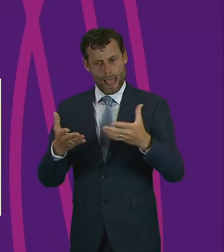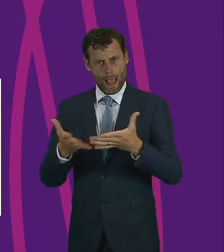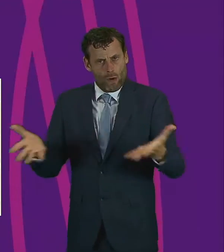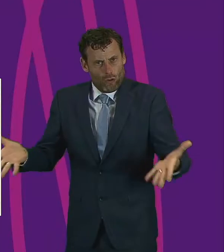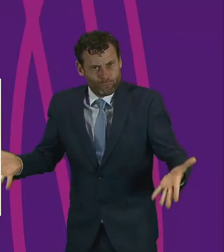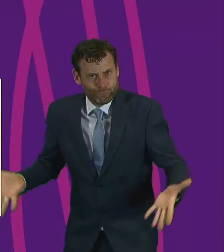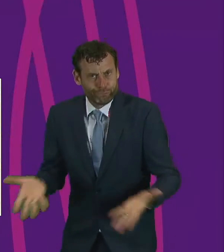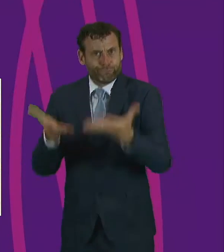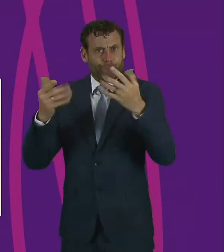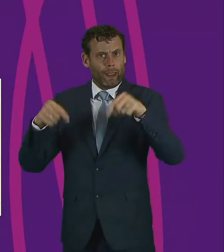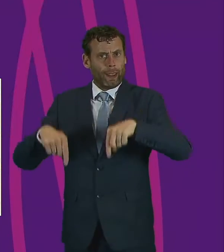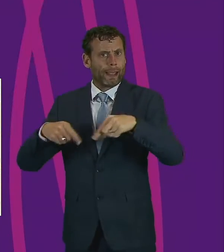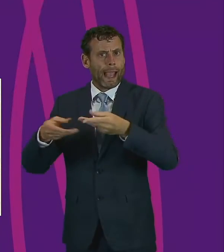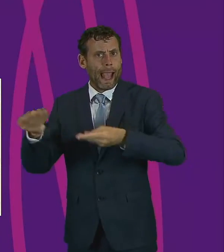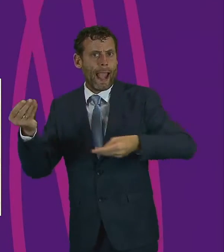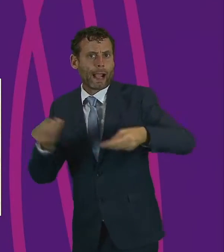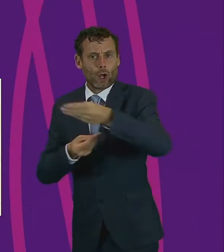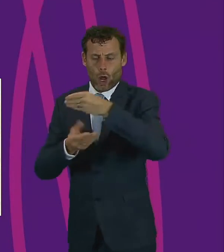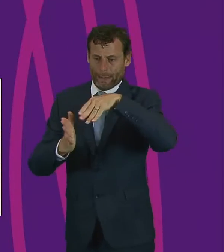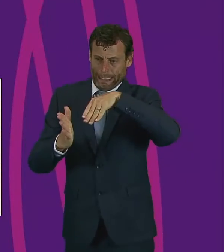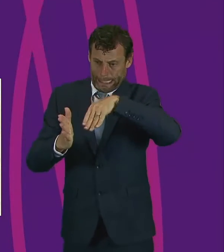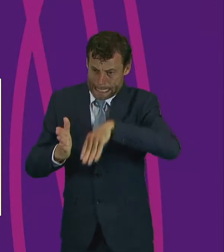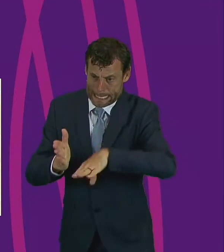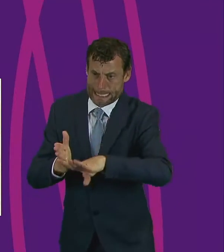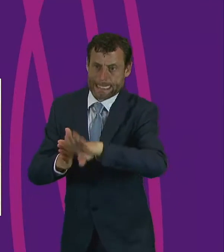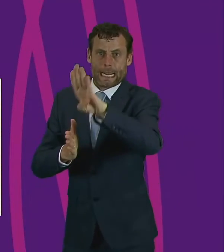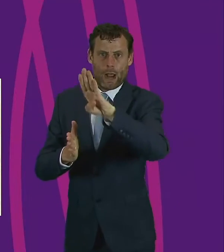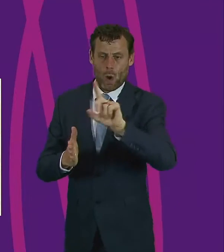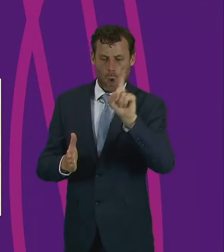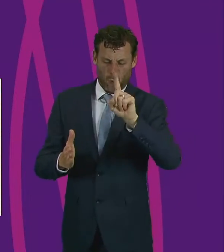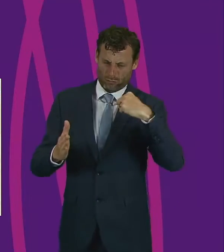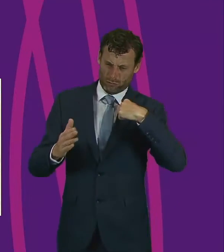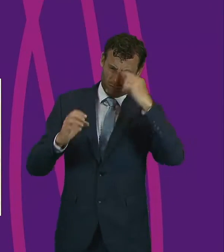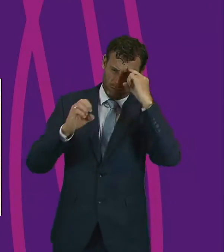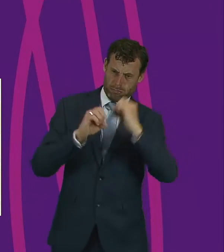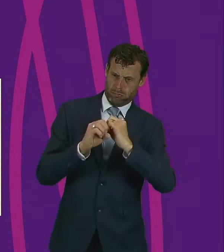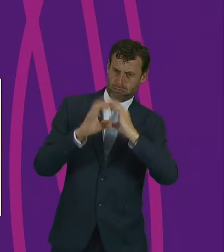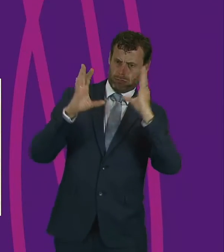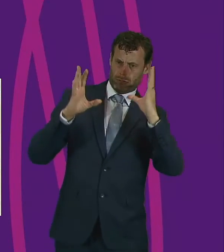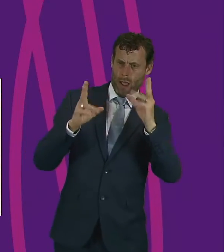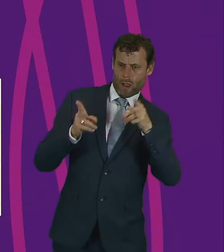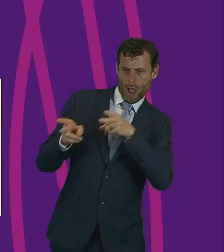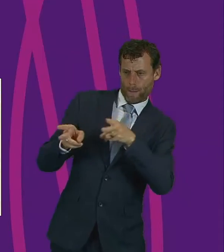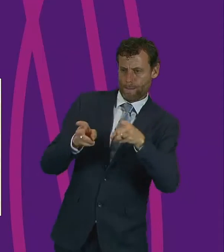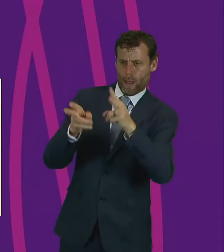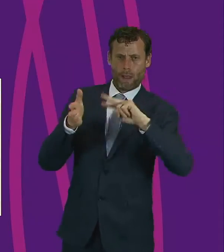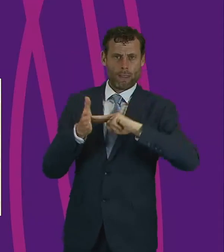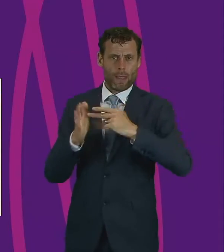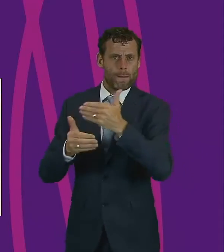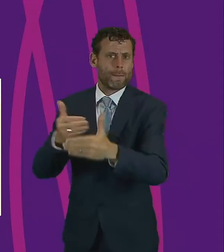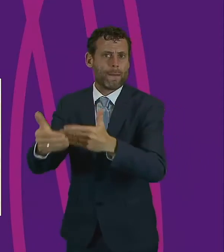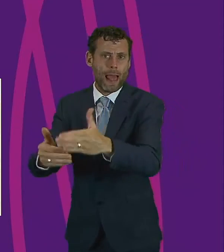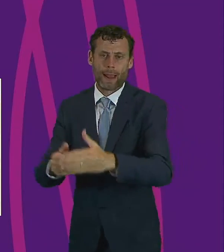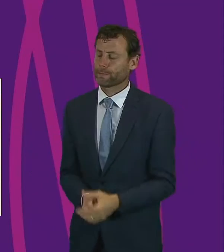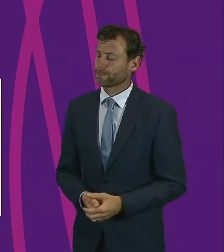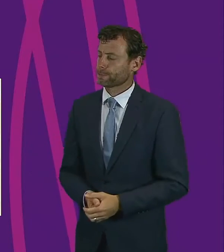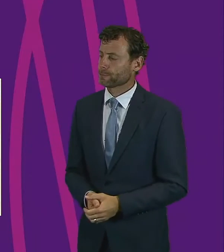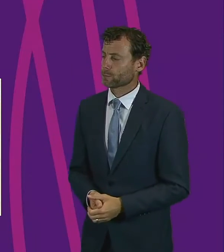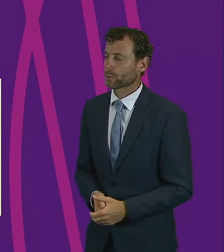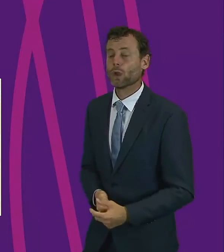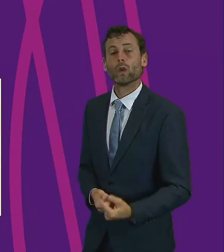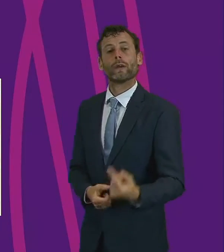recovery of the economy and our route map out of lockdown. From the questions that followed that statement, it was clear that while it was right